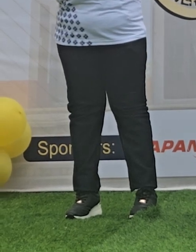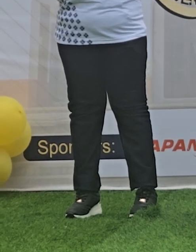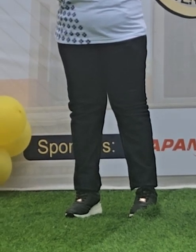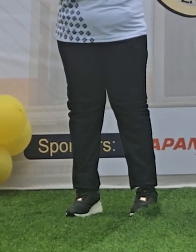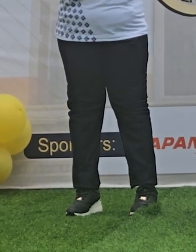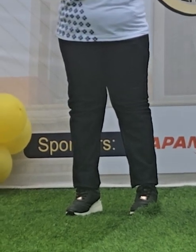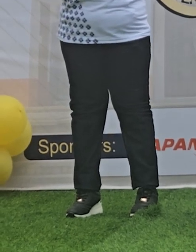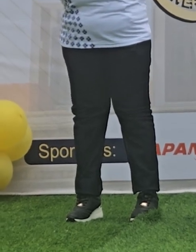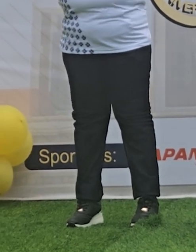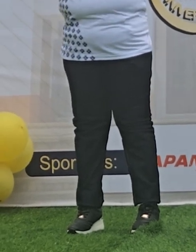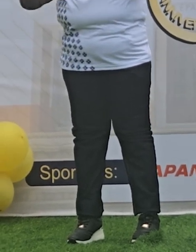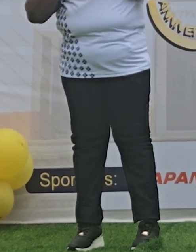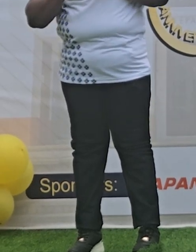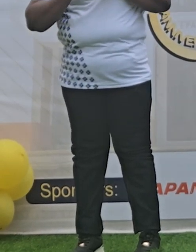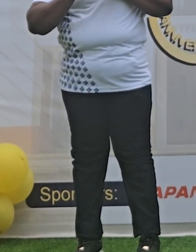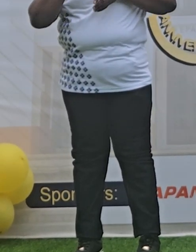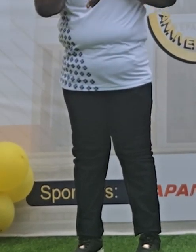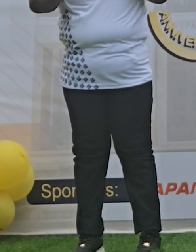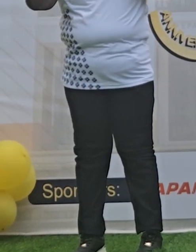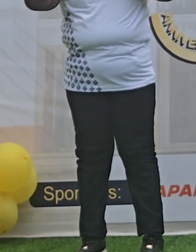units in the university,